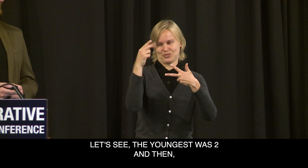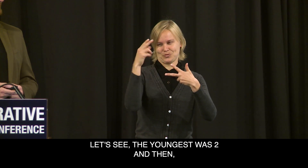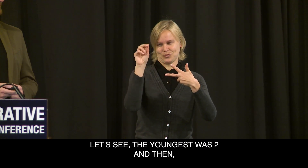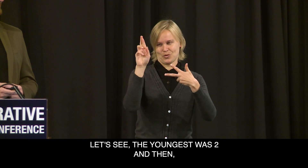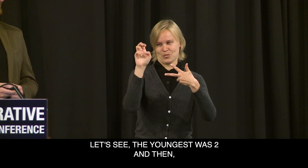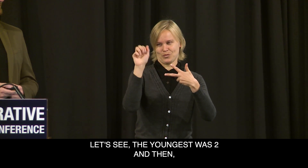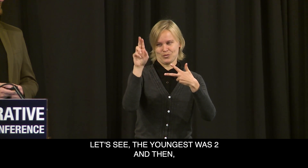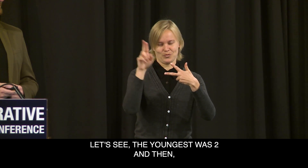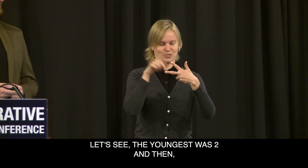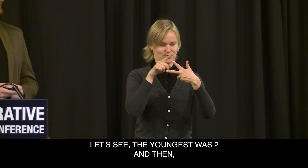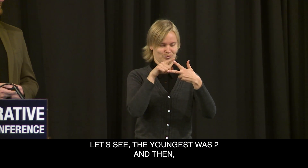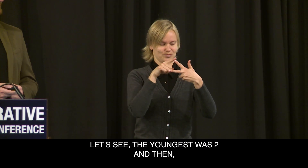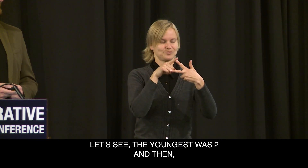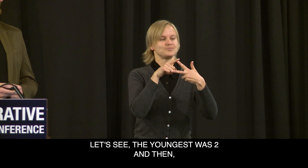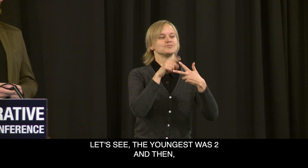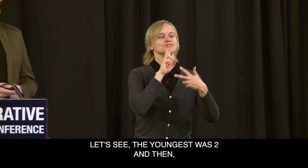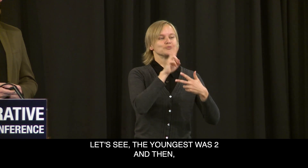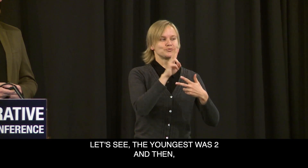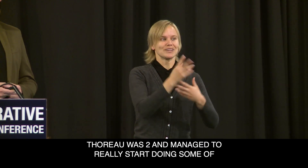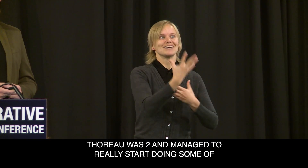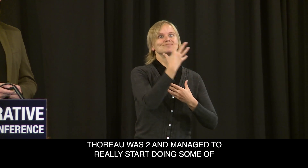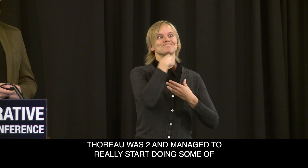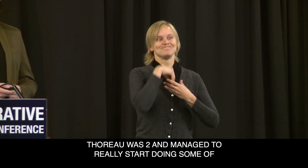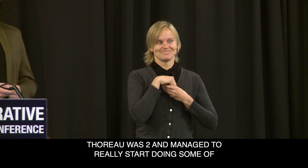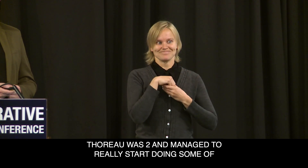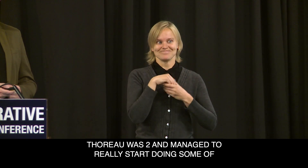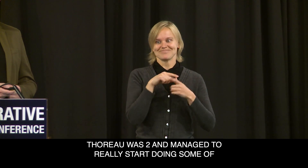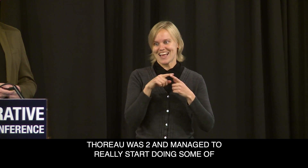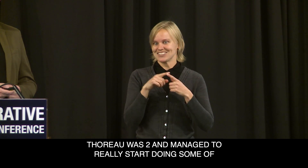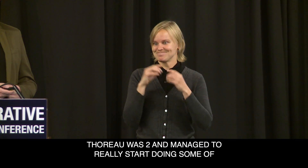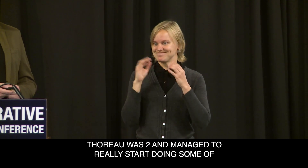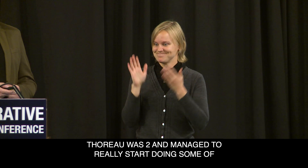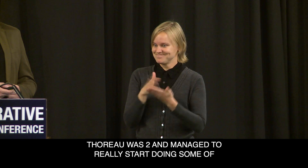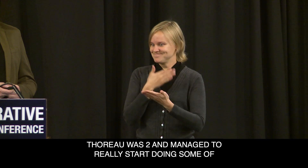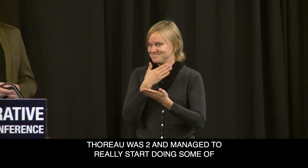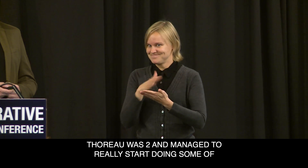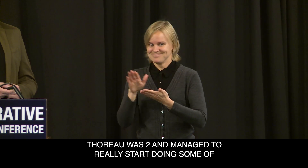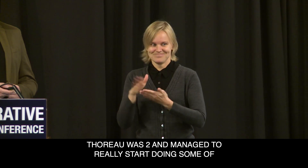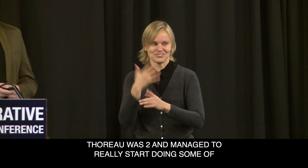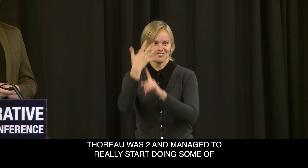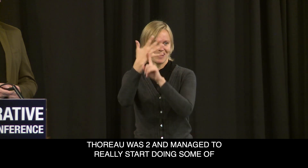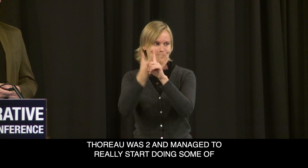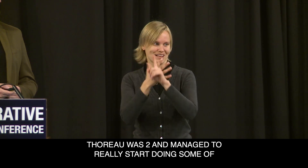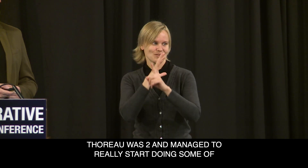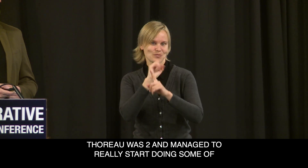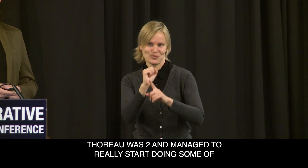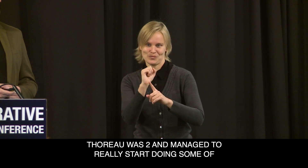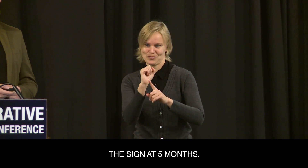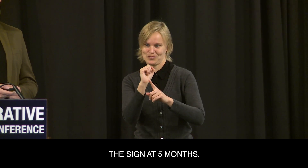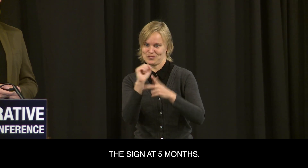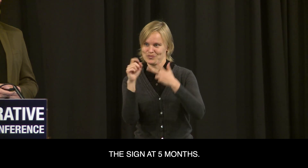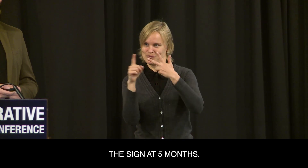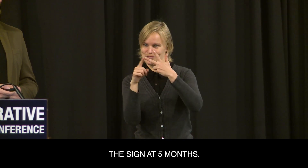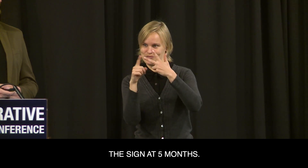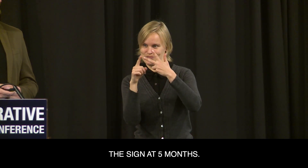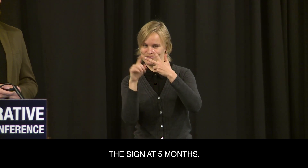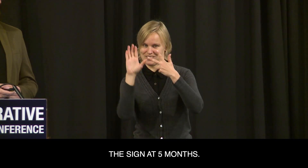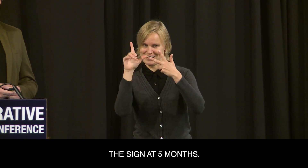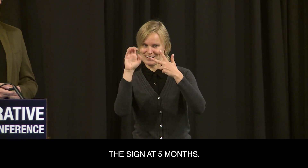see, the youngest was 2, and then Thoreau was 2, and managed to really start doing some of this sign at 5